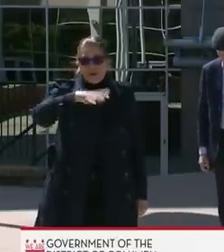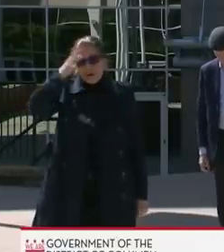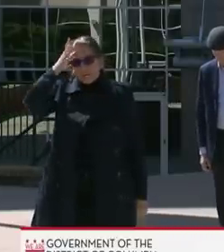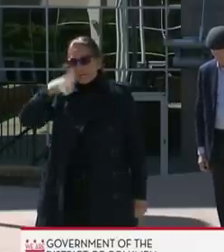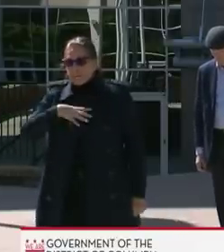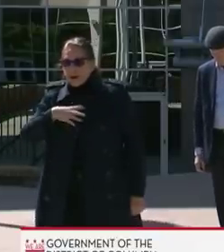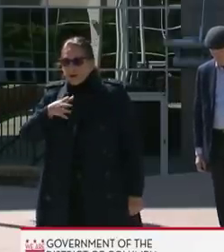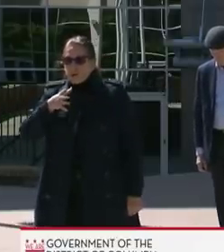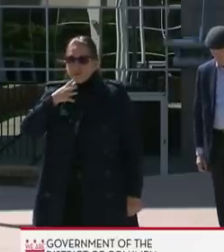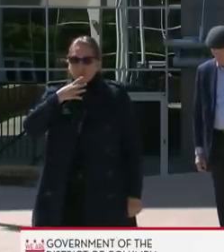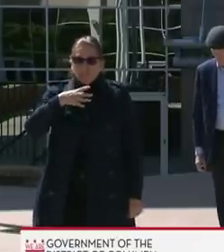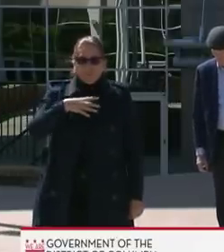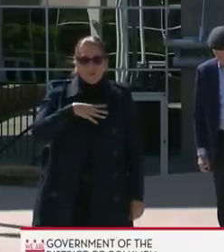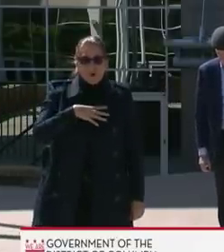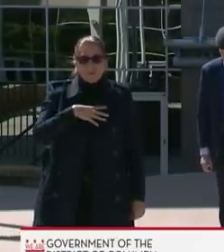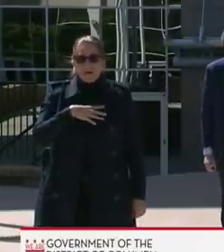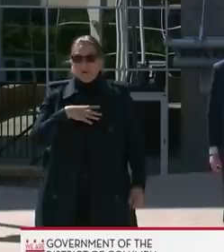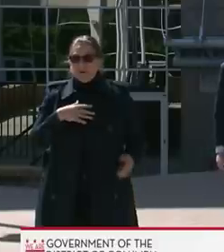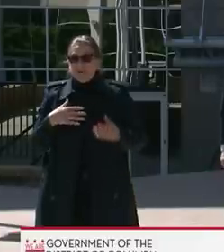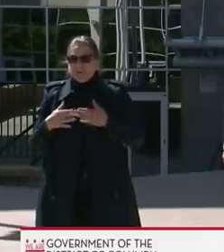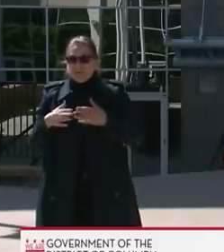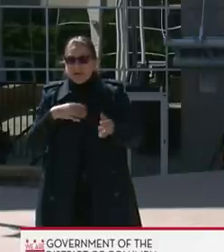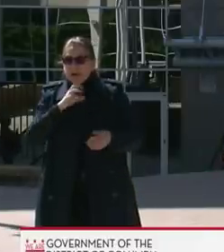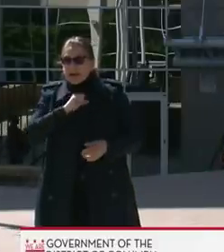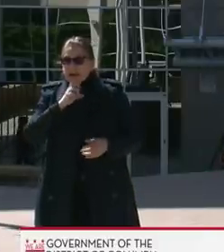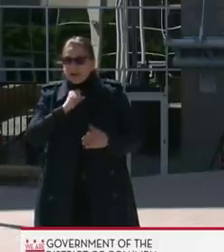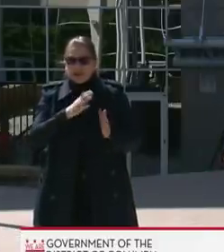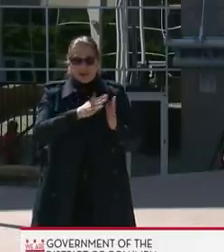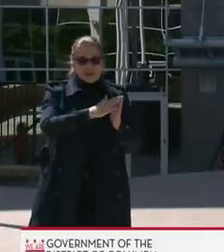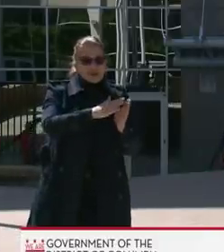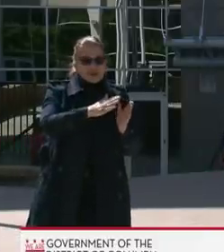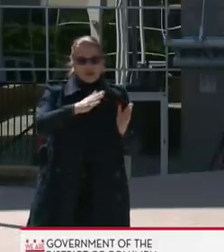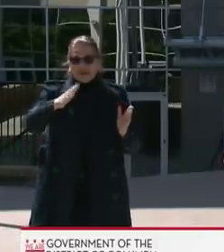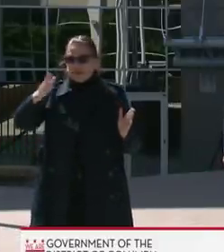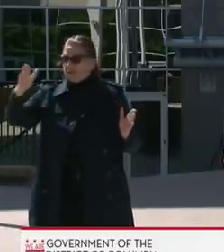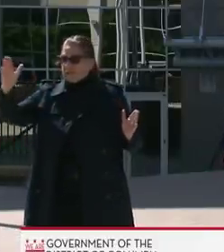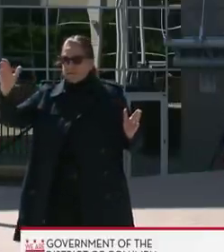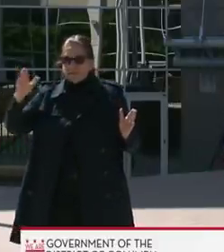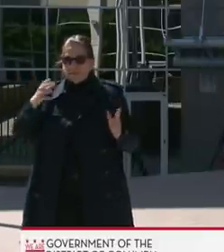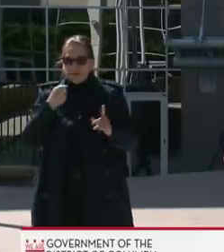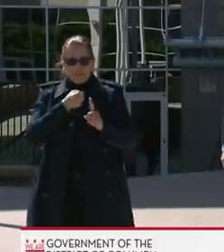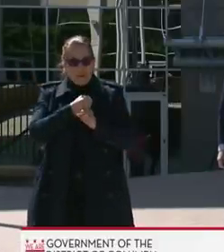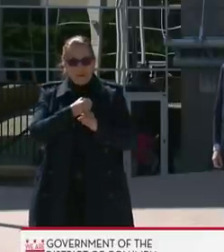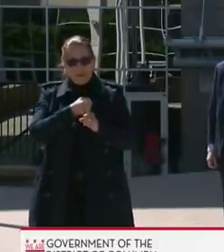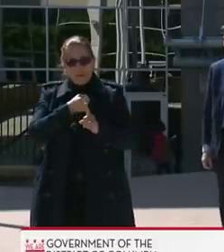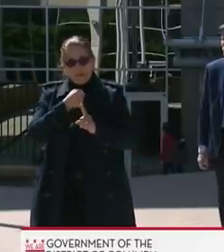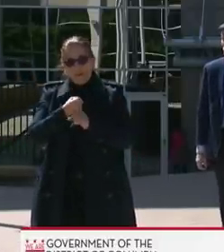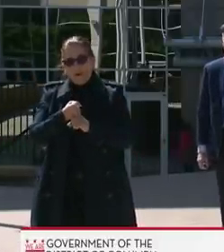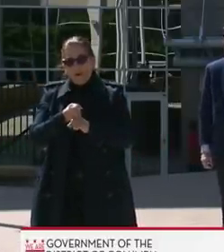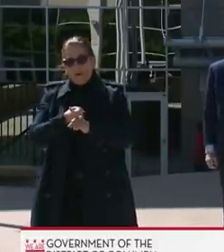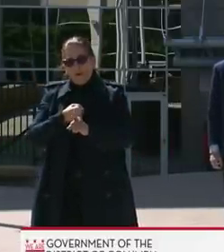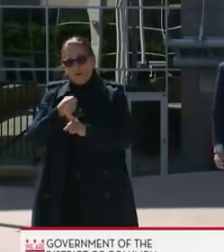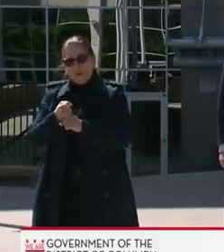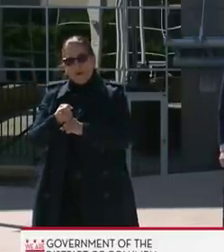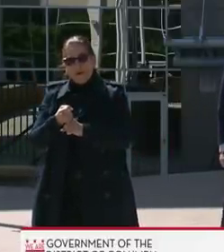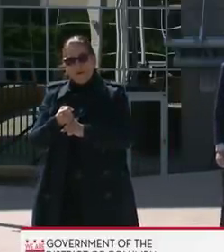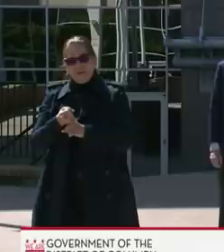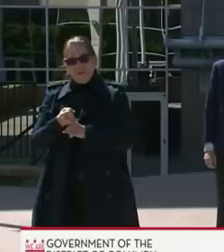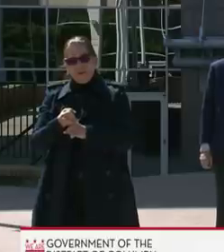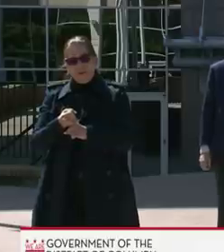People in various age groups are becoming infected as well. And you can see